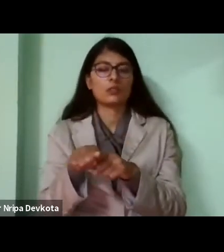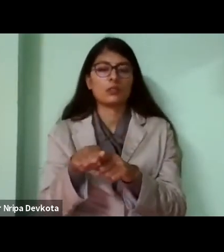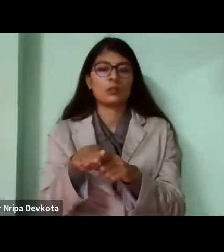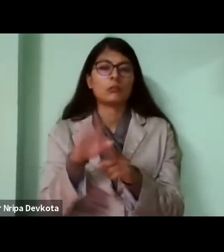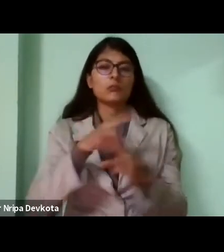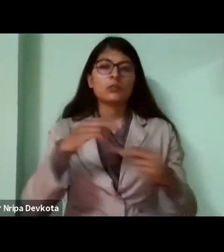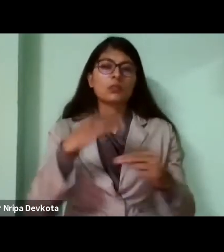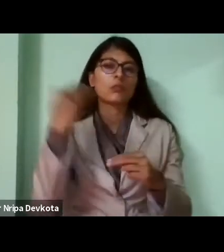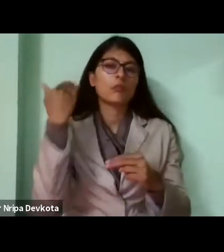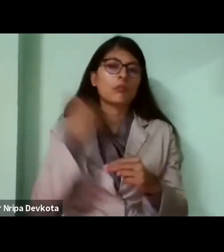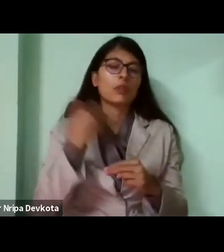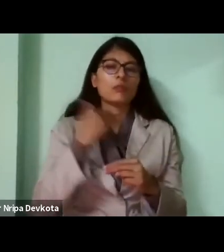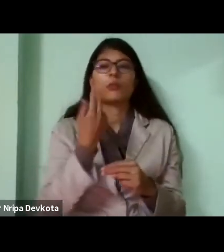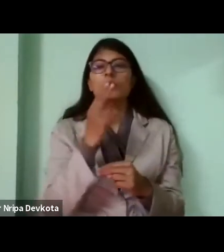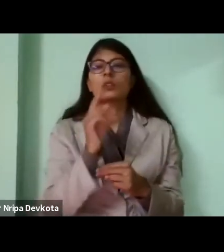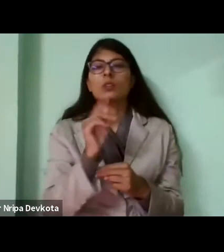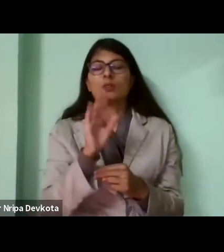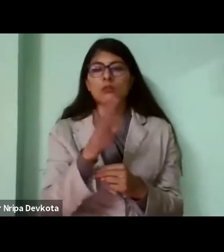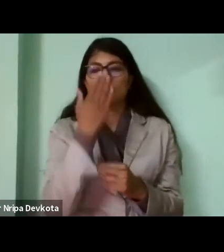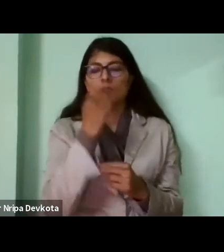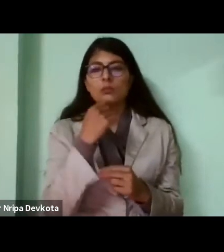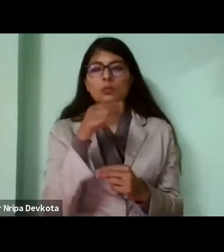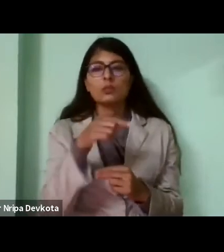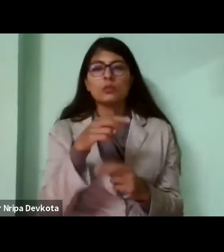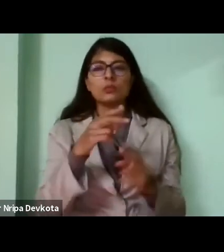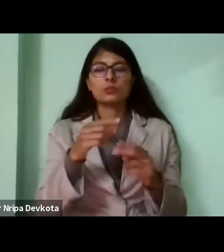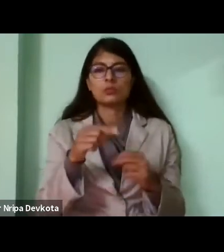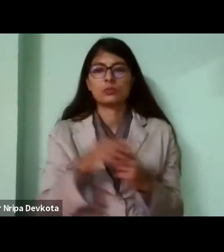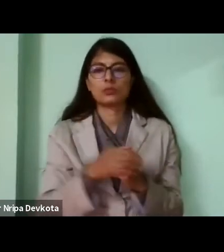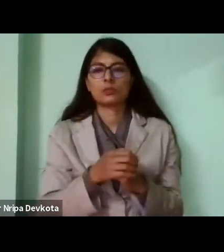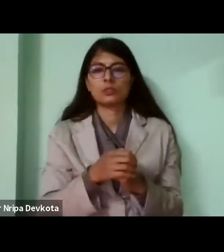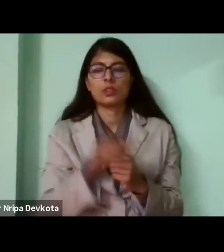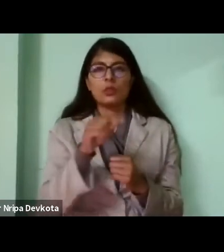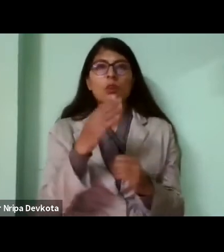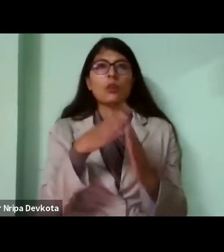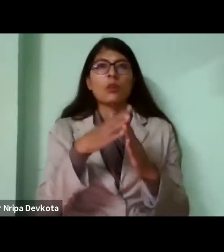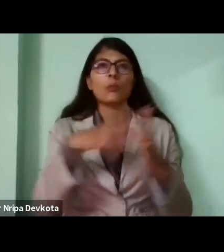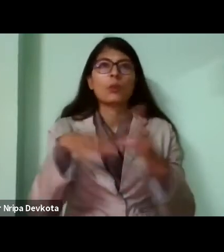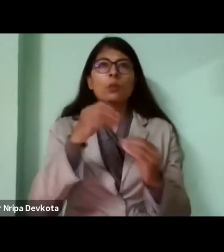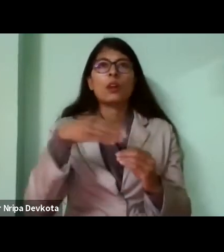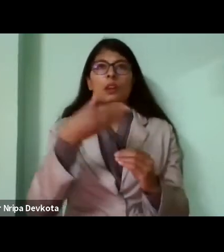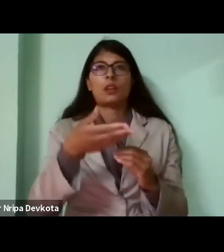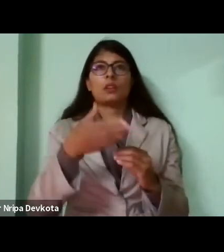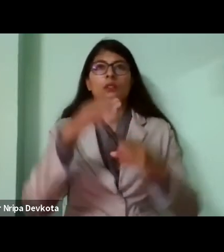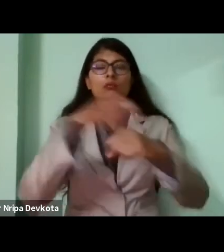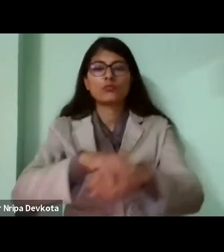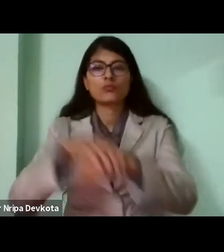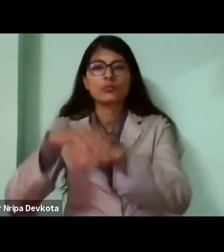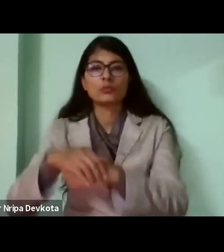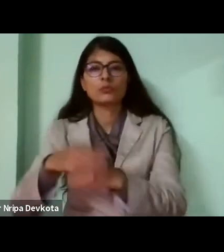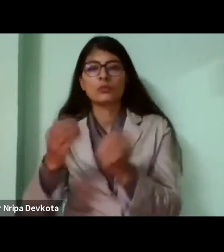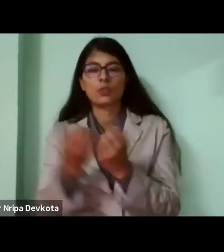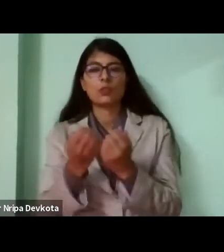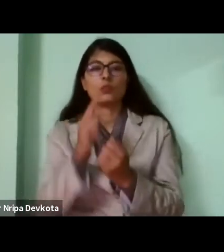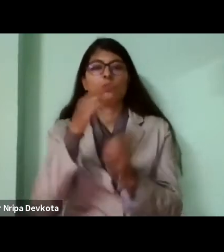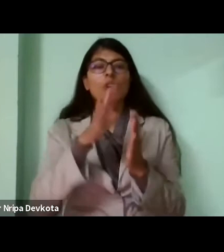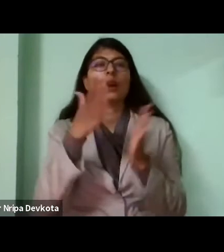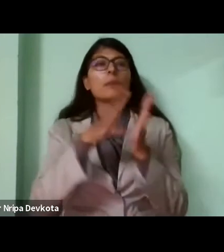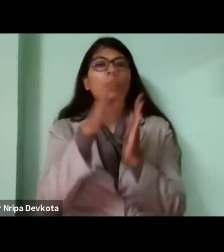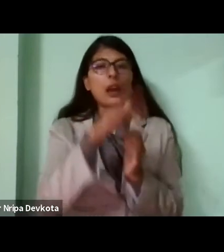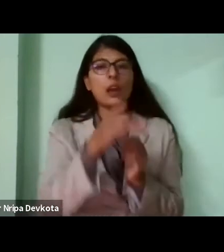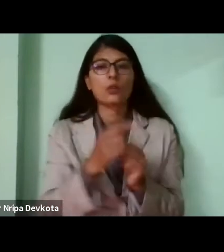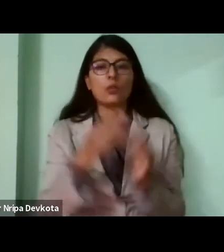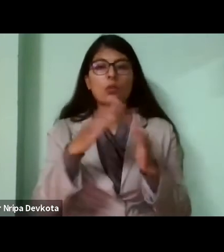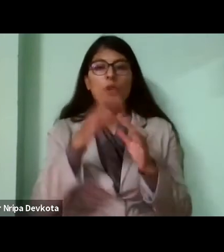It is difficult to track their families, where they are coming from. This